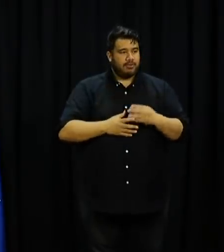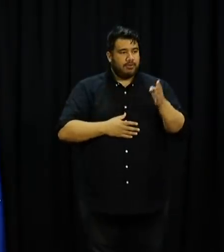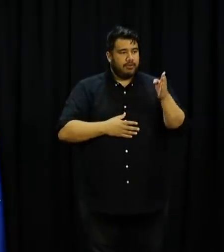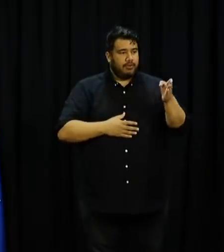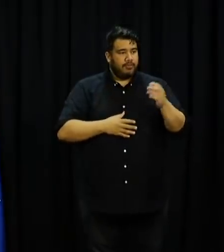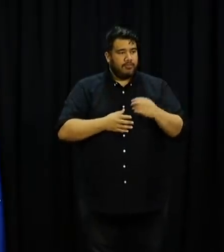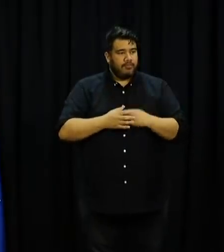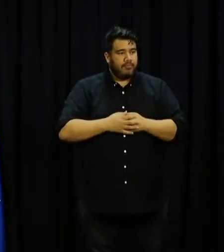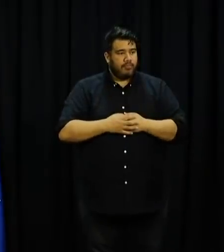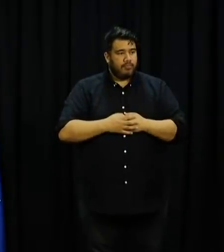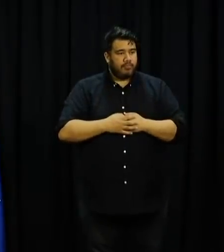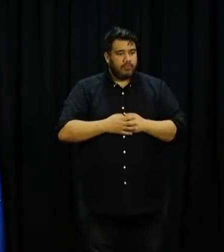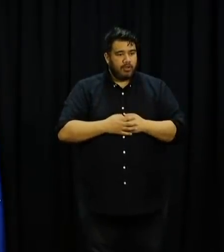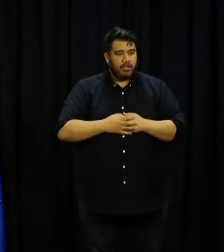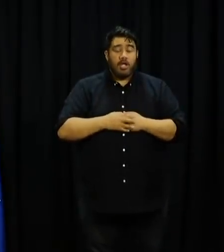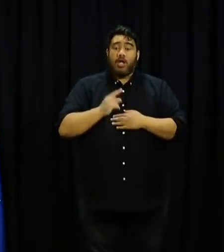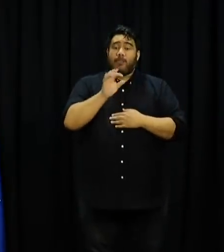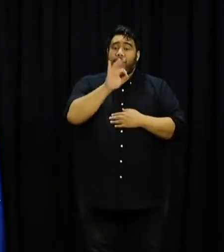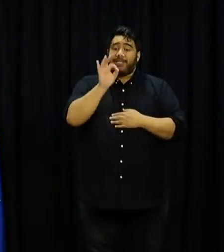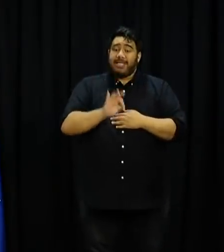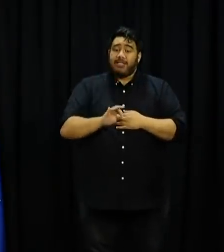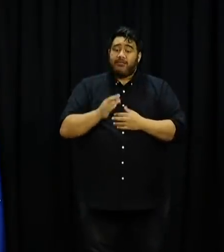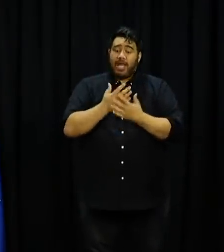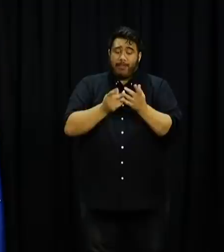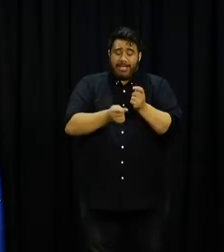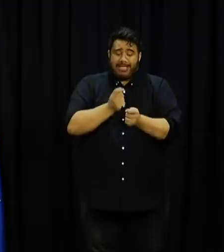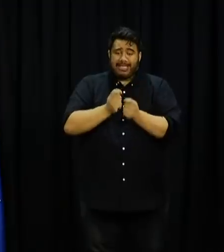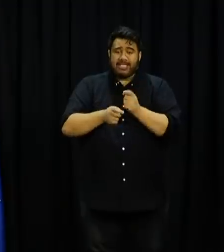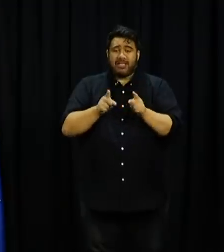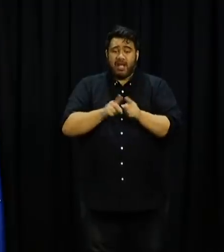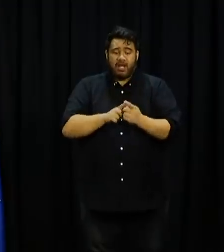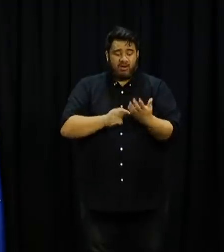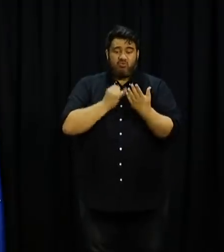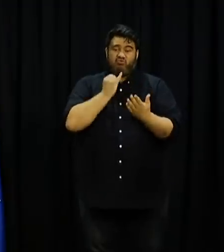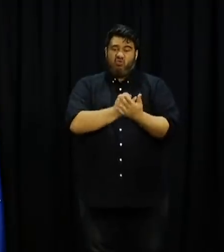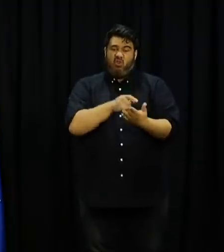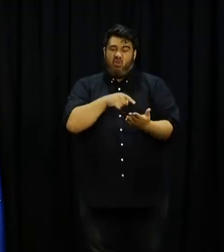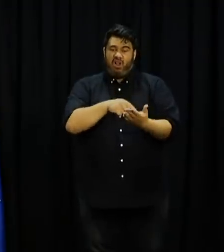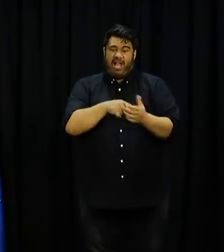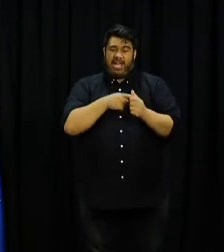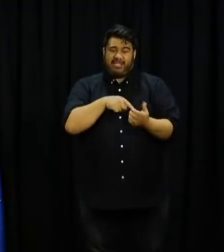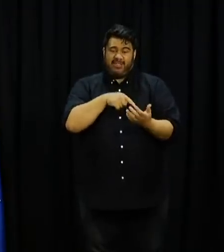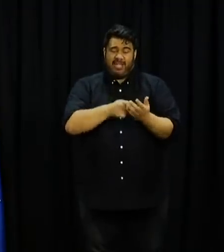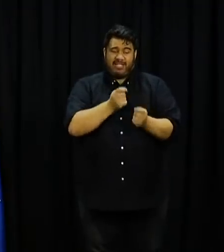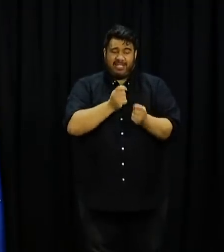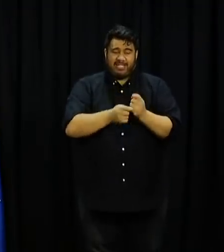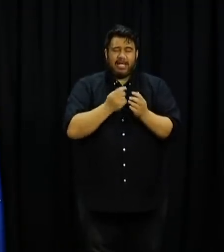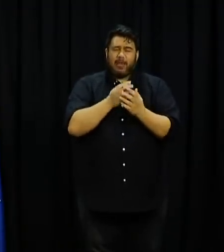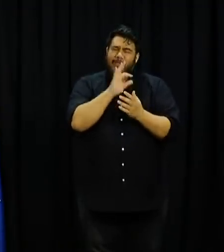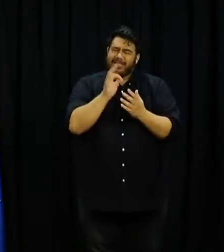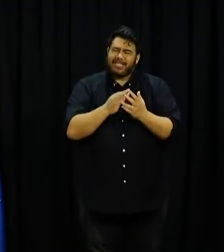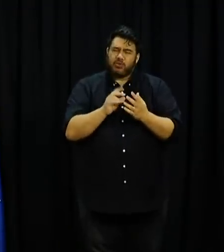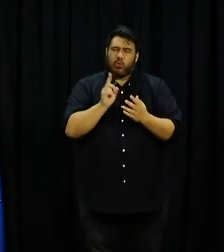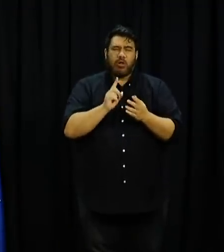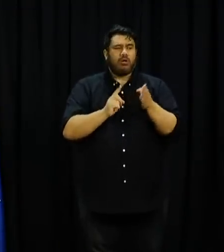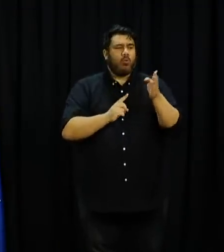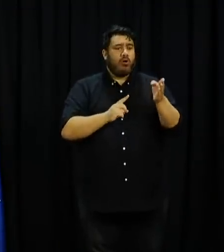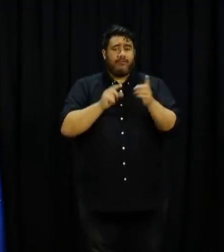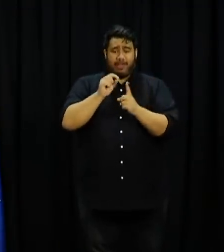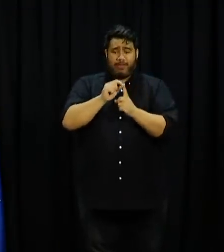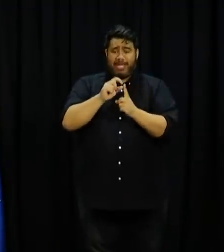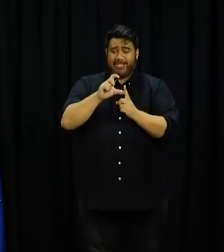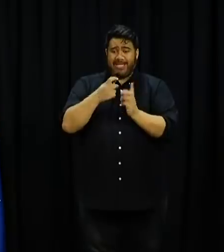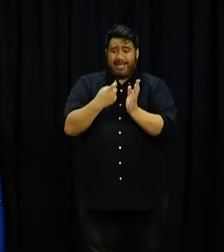false negative? Oh, it's dropped, hasn't it? It has dropped. I can get you the information on the false negative rate for the PCR